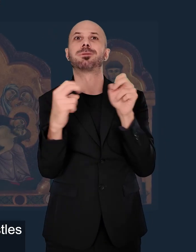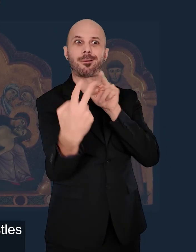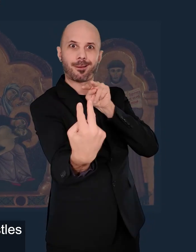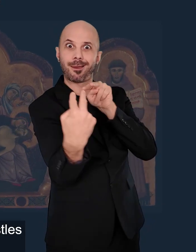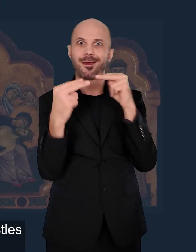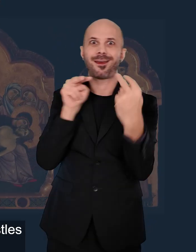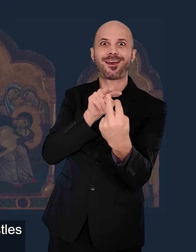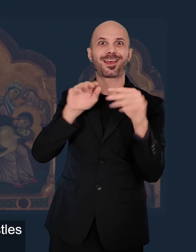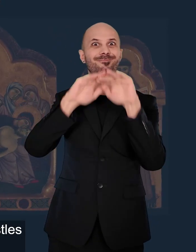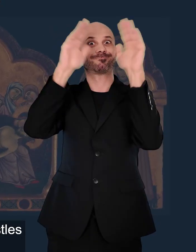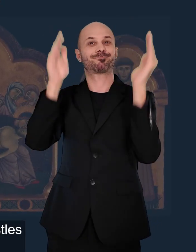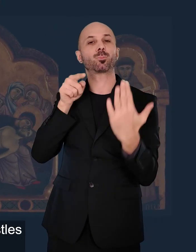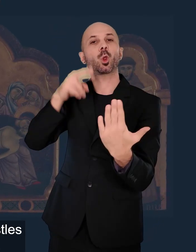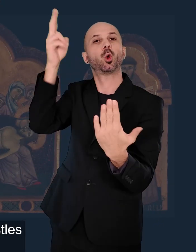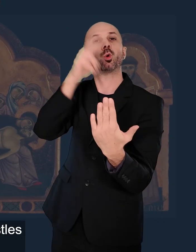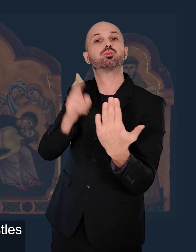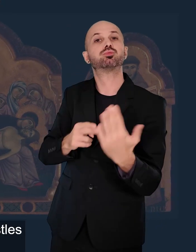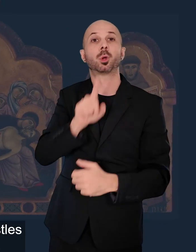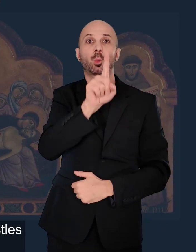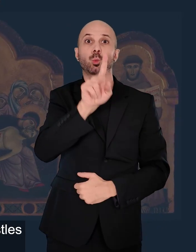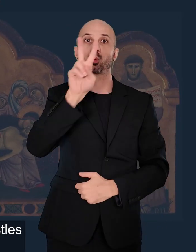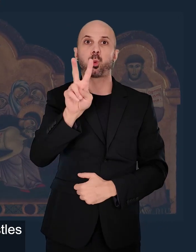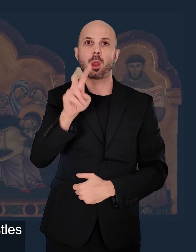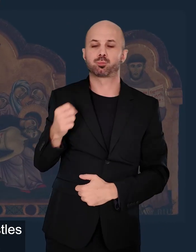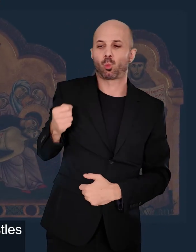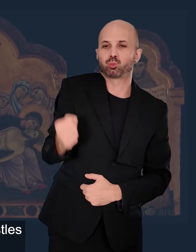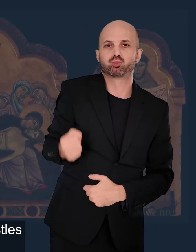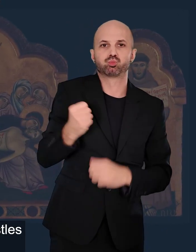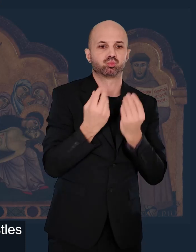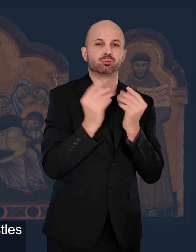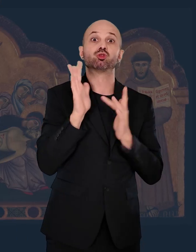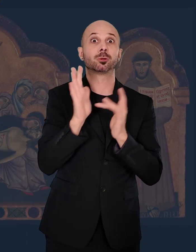paintings of the 12 apostles, together with Saint Francis.